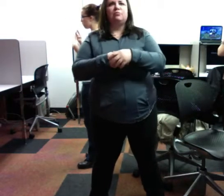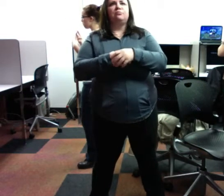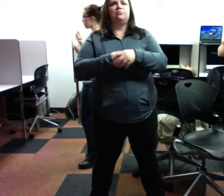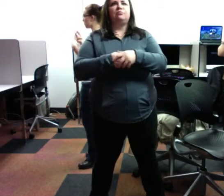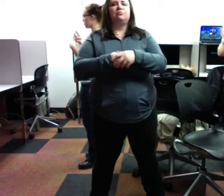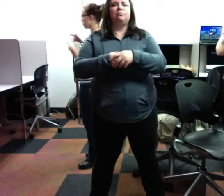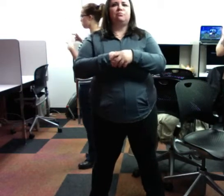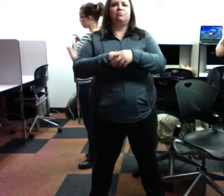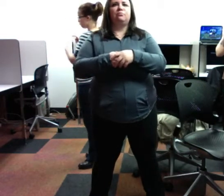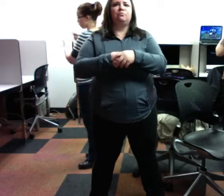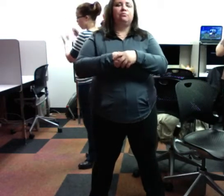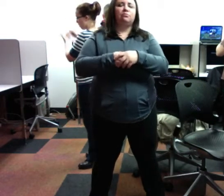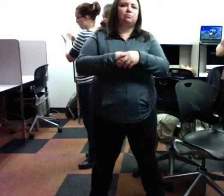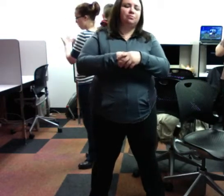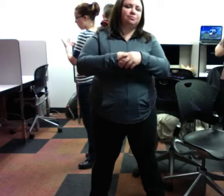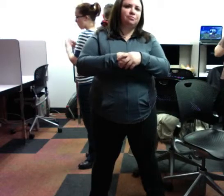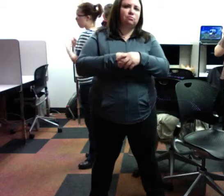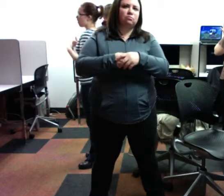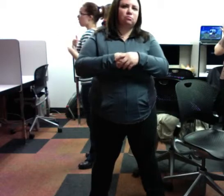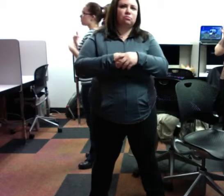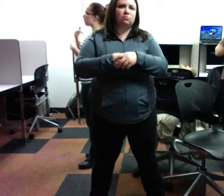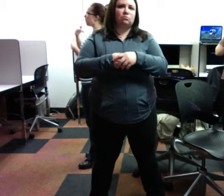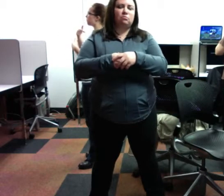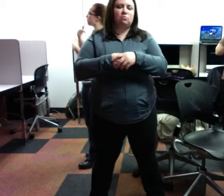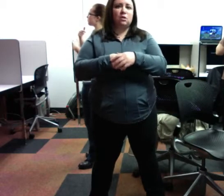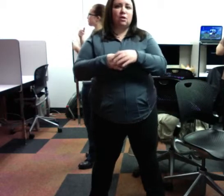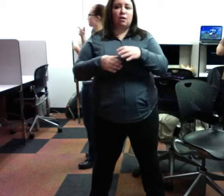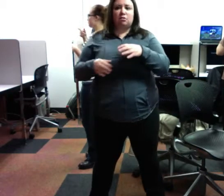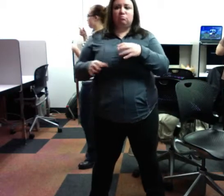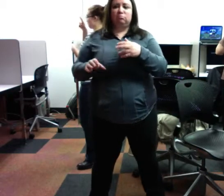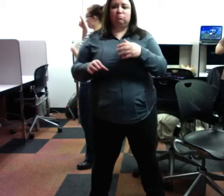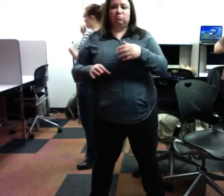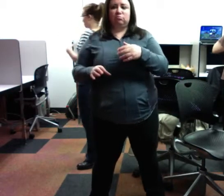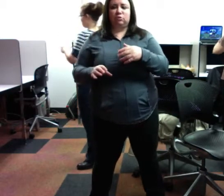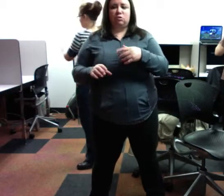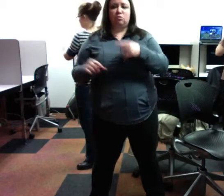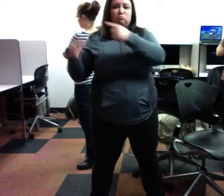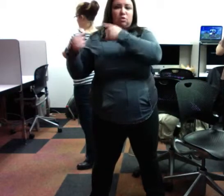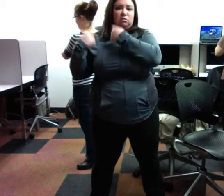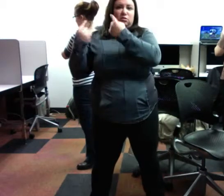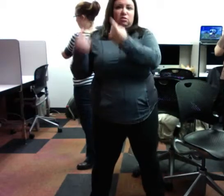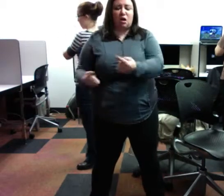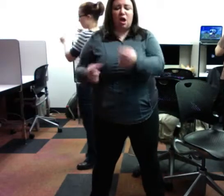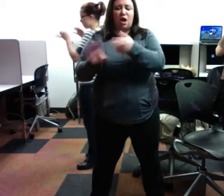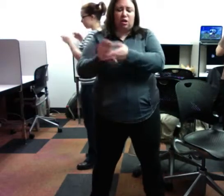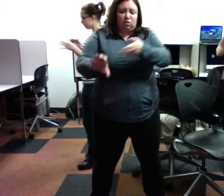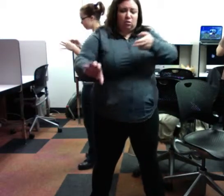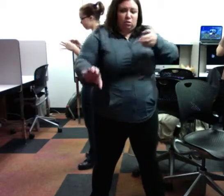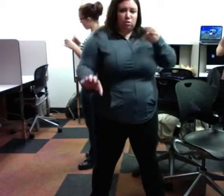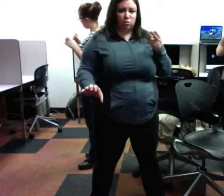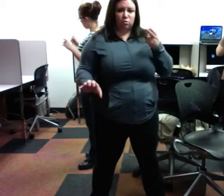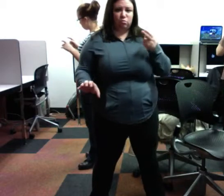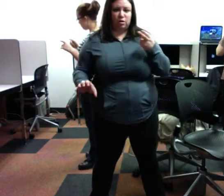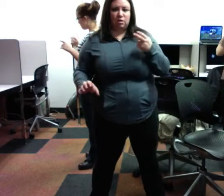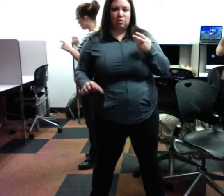classes, I decided to take a calligraphy class to learn how to do this. I learned about serif and sans serif typefaces,